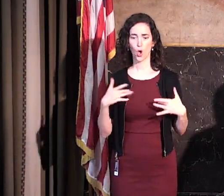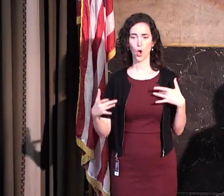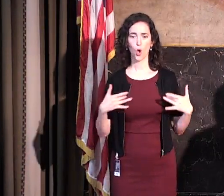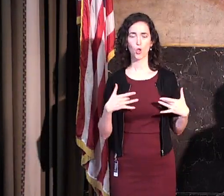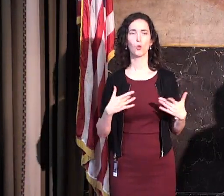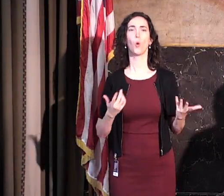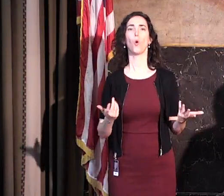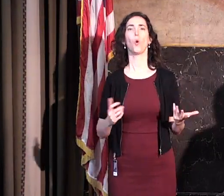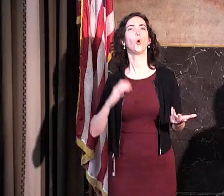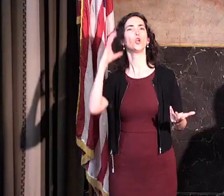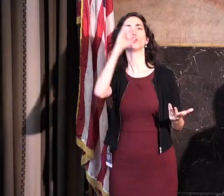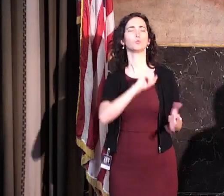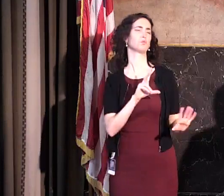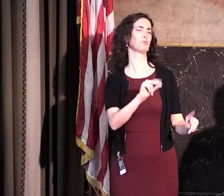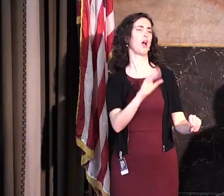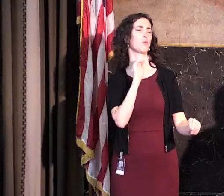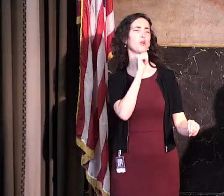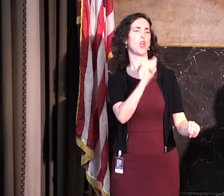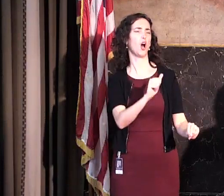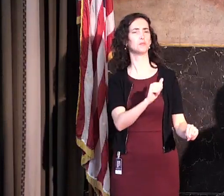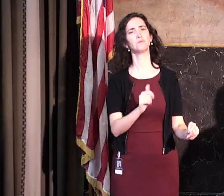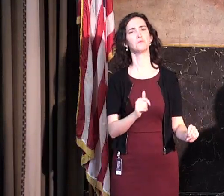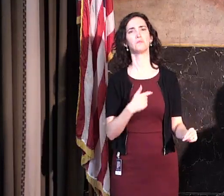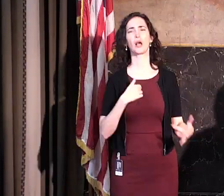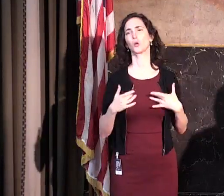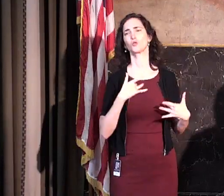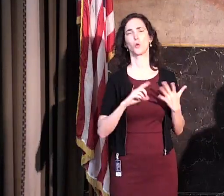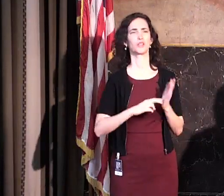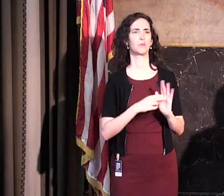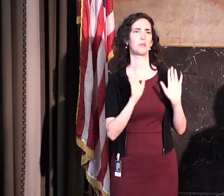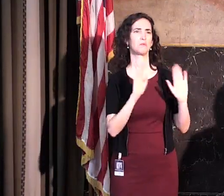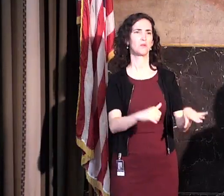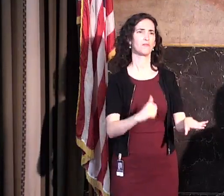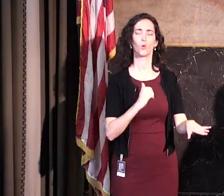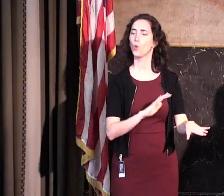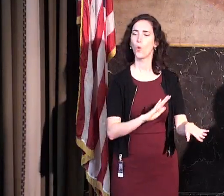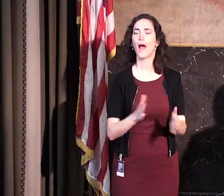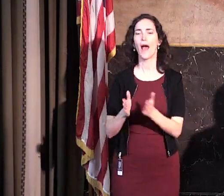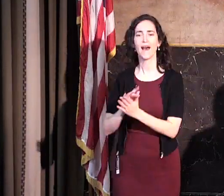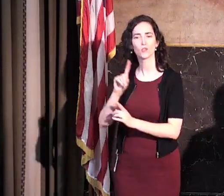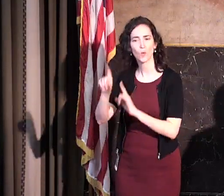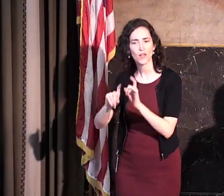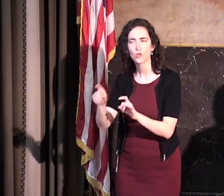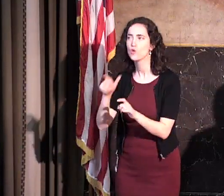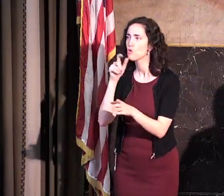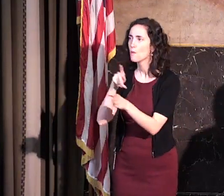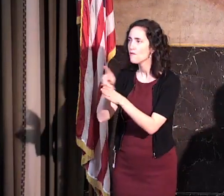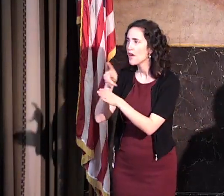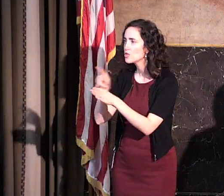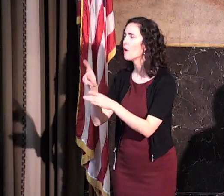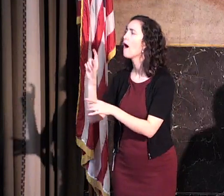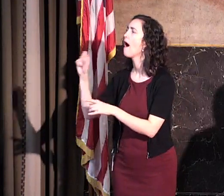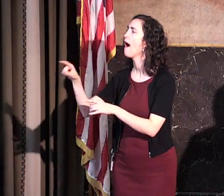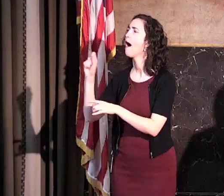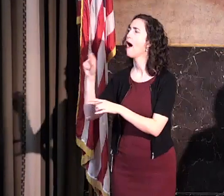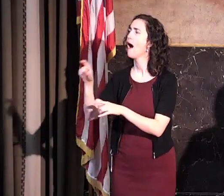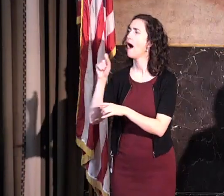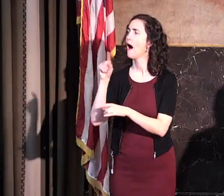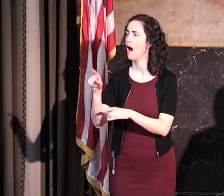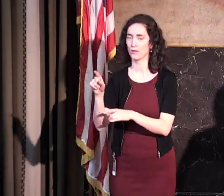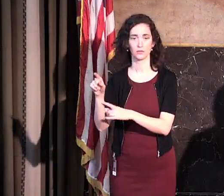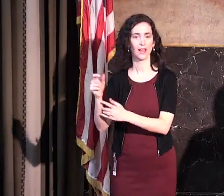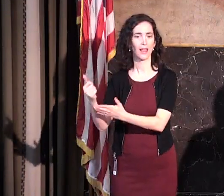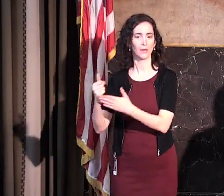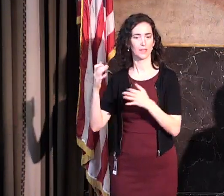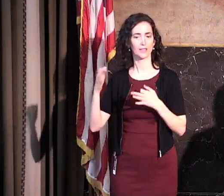assumption, don't just say no. Ask those questions. Go to the professionals and ask them before you just make a decision, because I promise you the